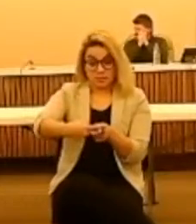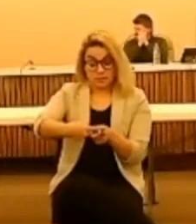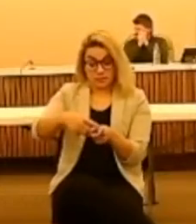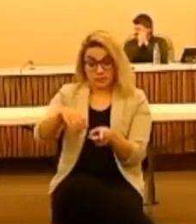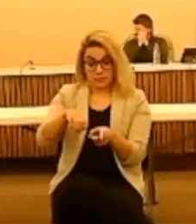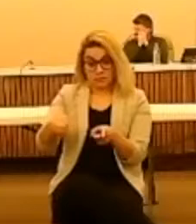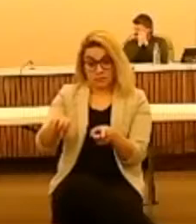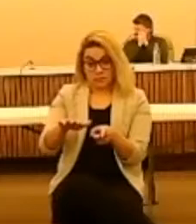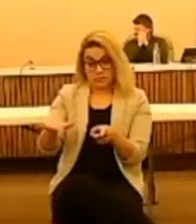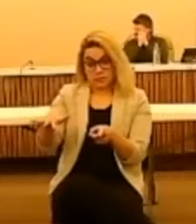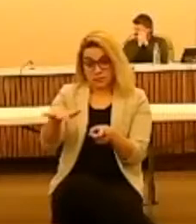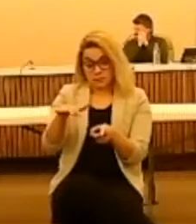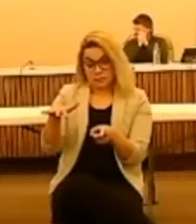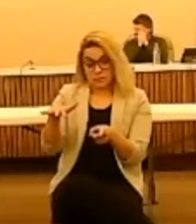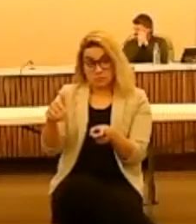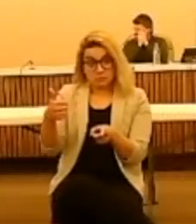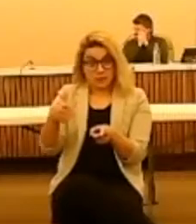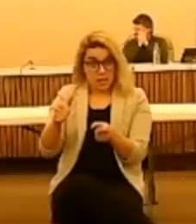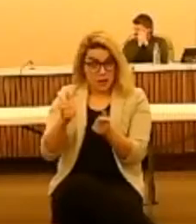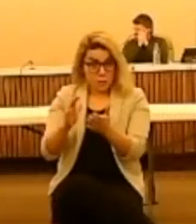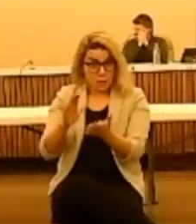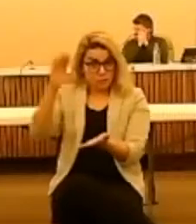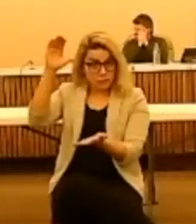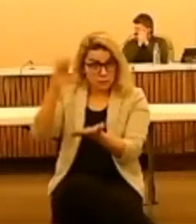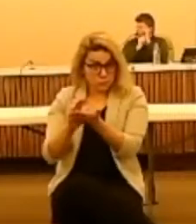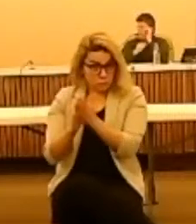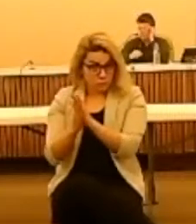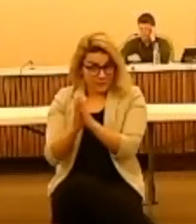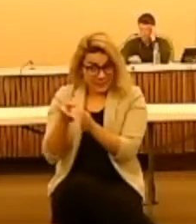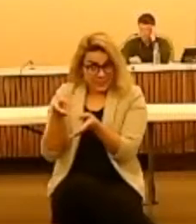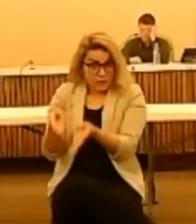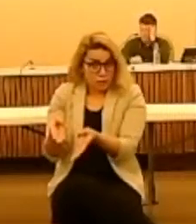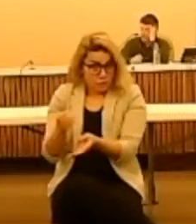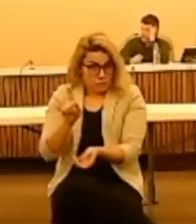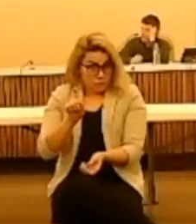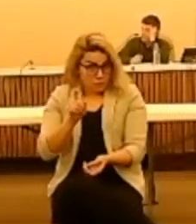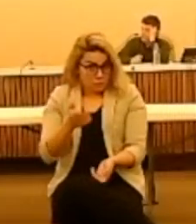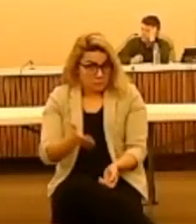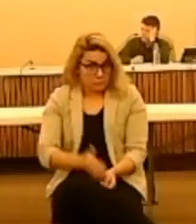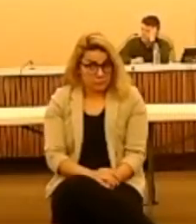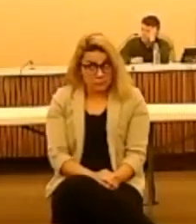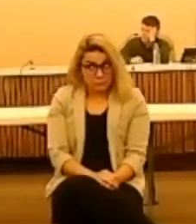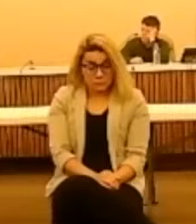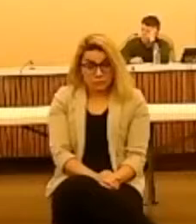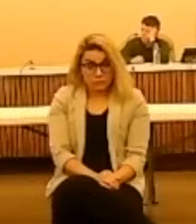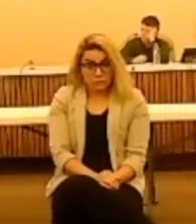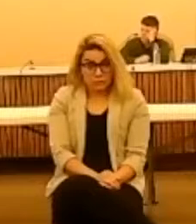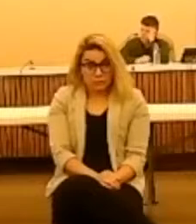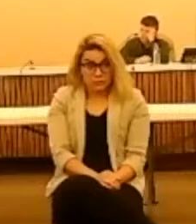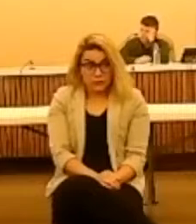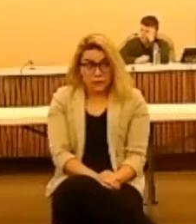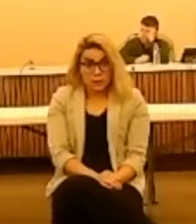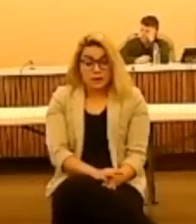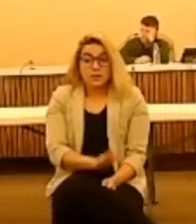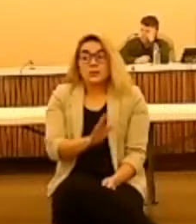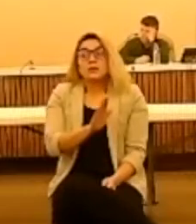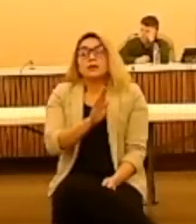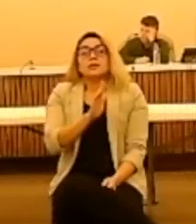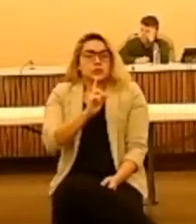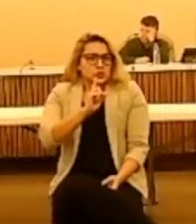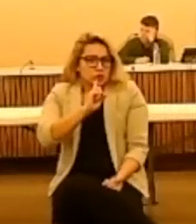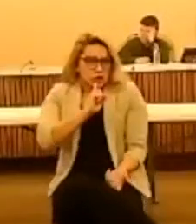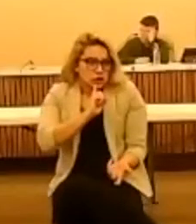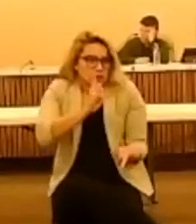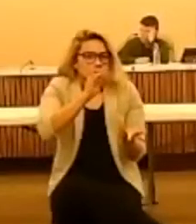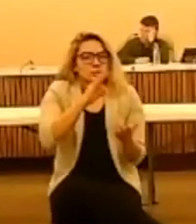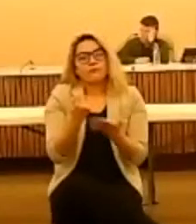there any way to reduce the density in that particular complex? And I think even if we were to reduce the density and say, okay, we'll remove